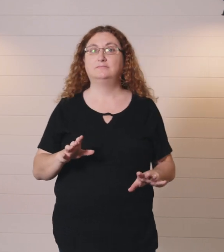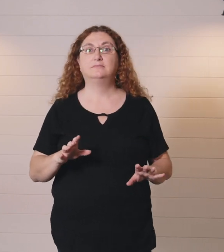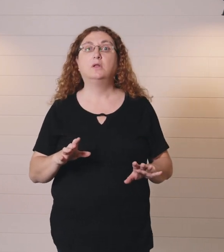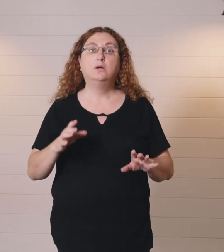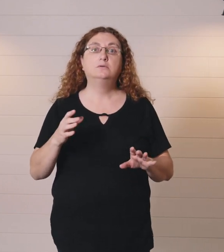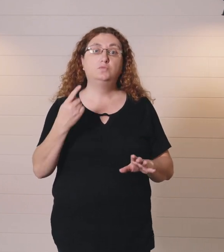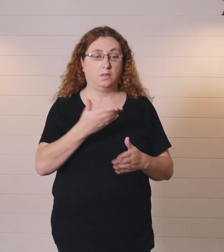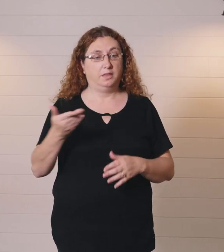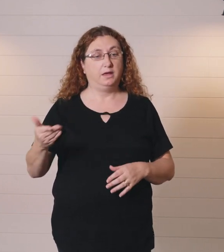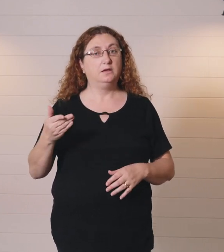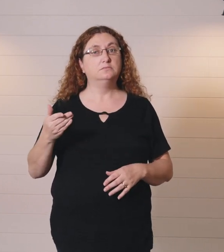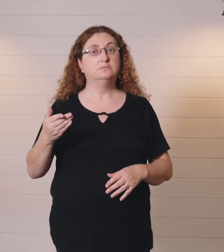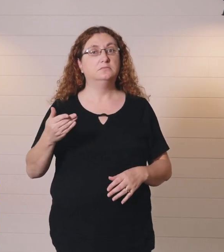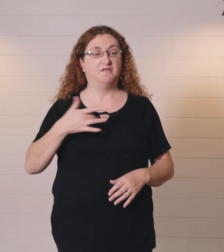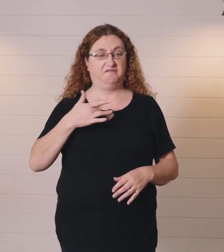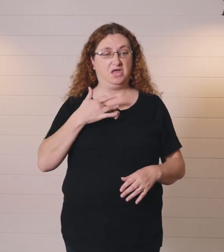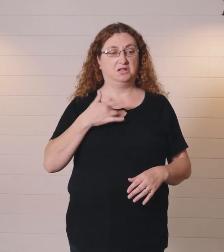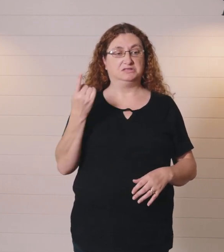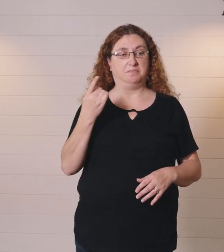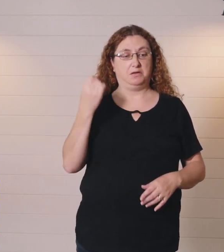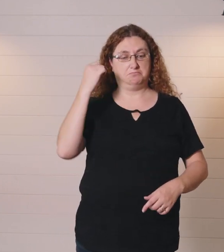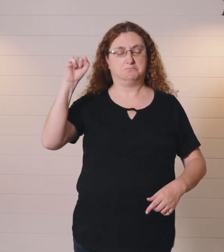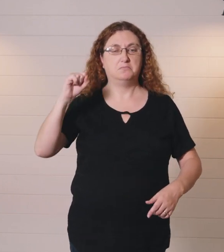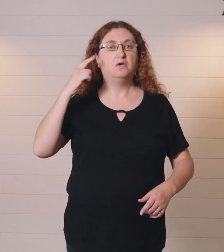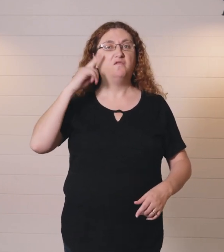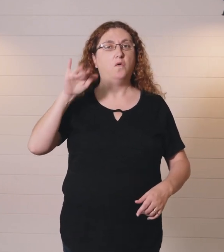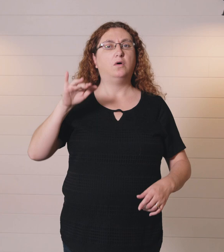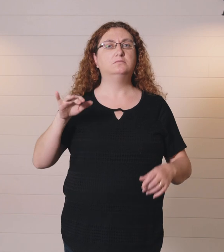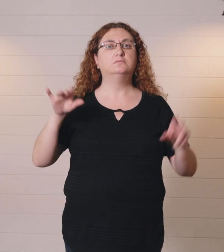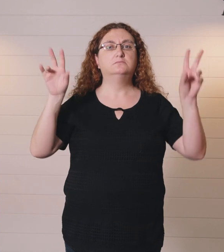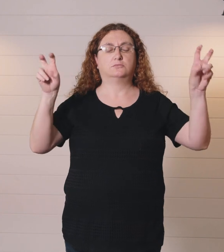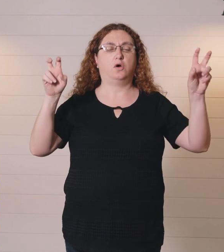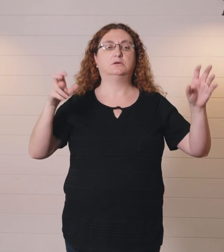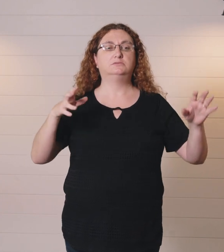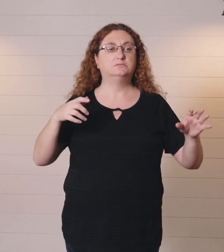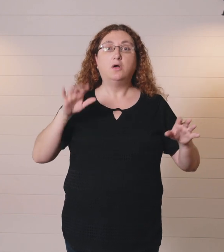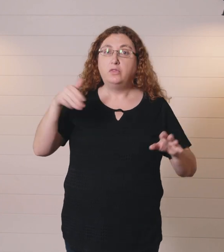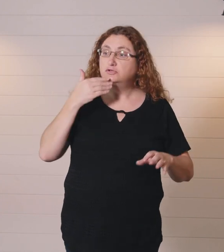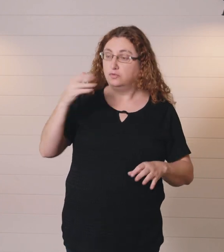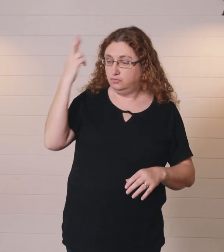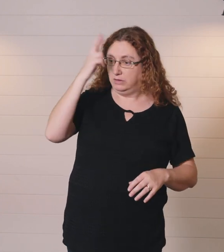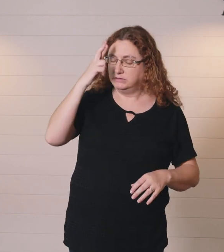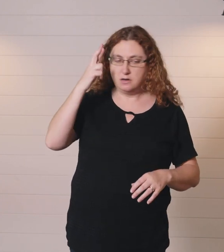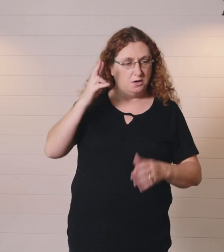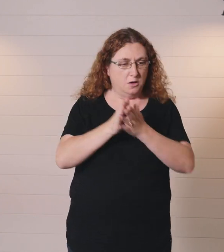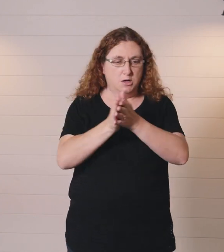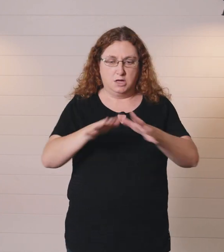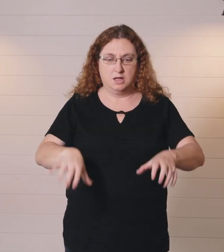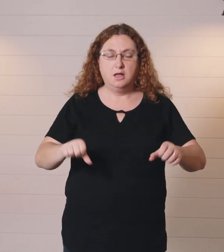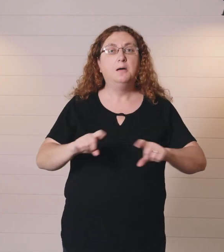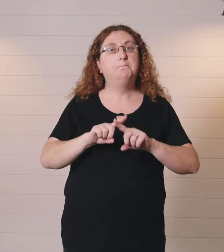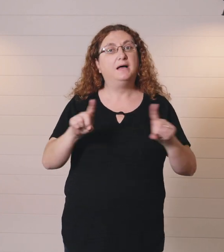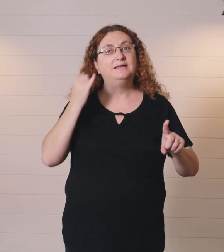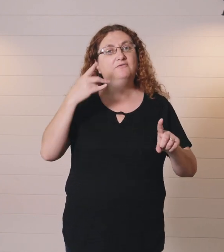deeply moved for a cause, an issue, an injustice, and it is another thing to allow that passion to drive you to actually take